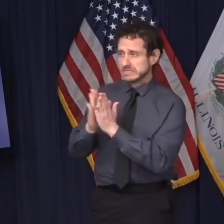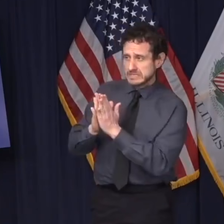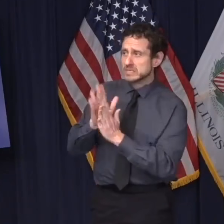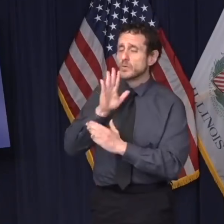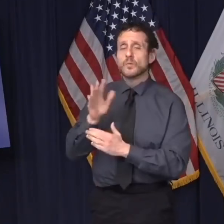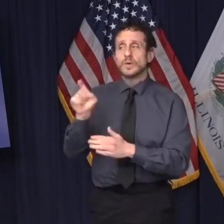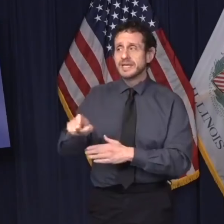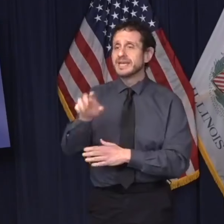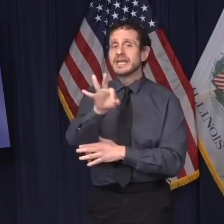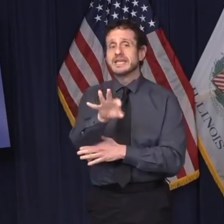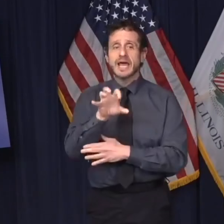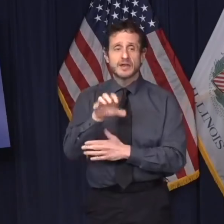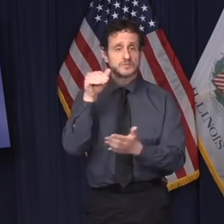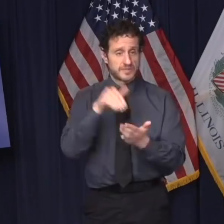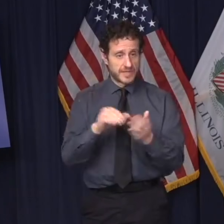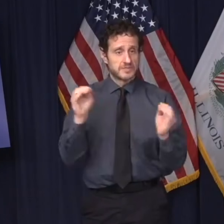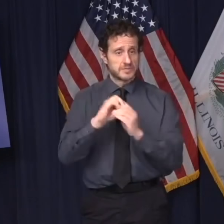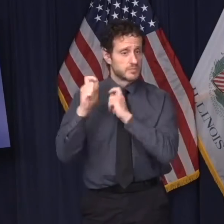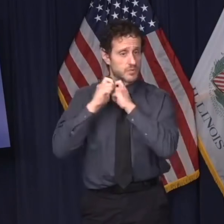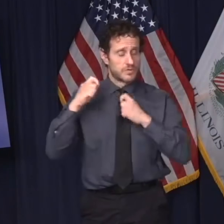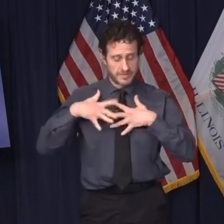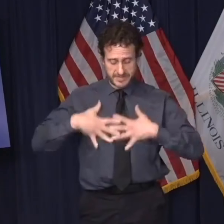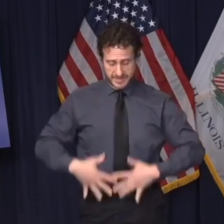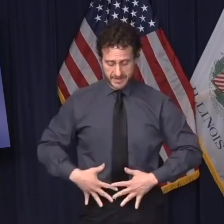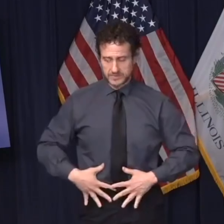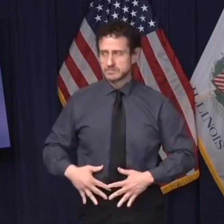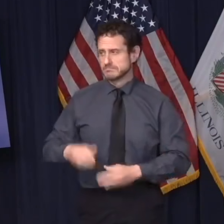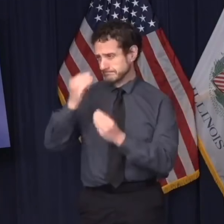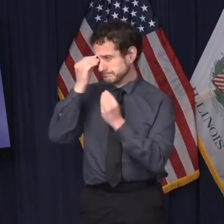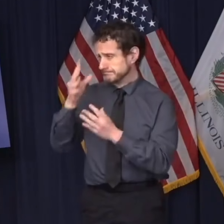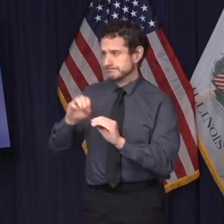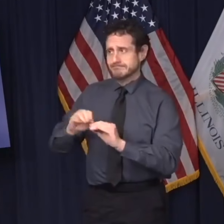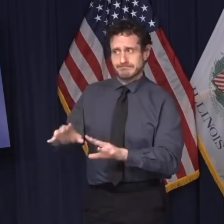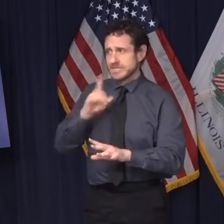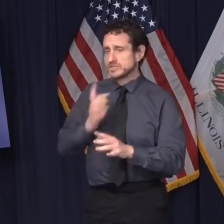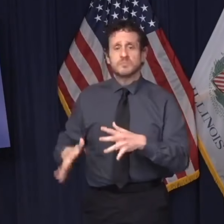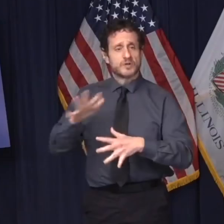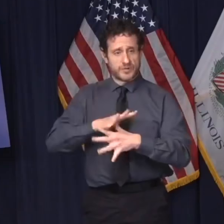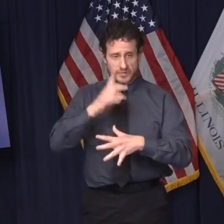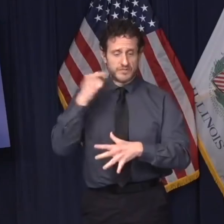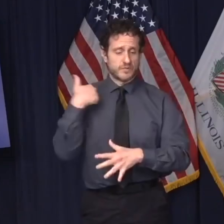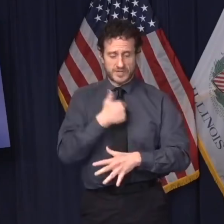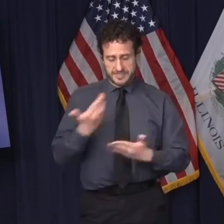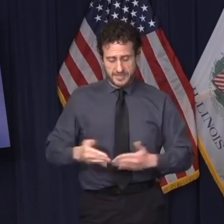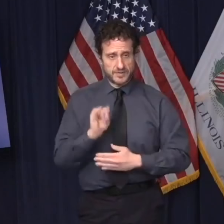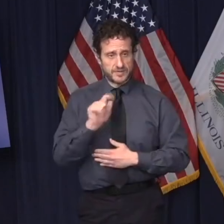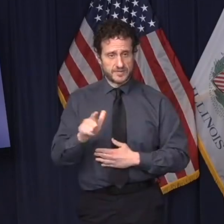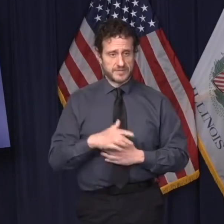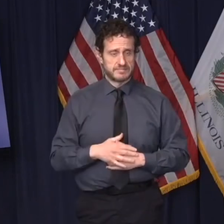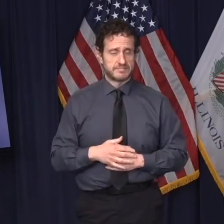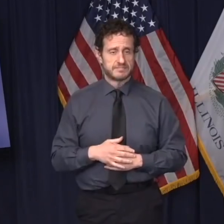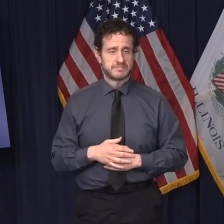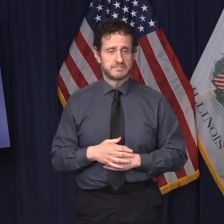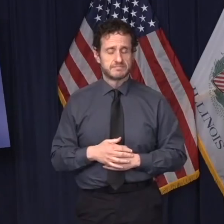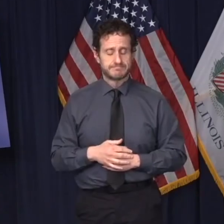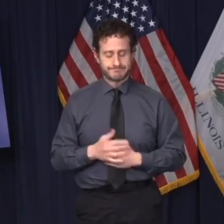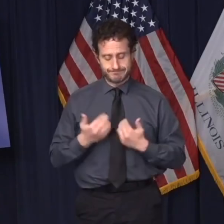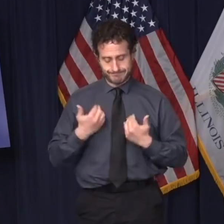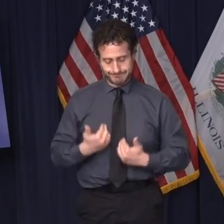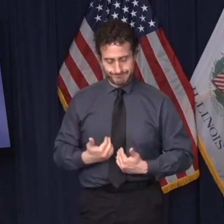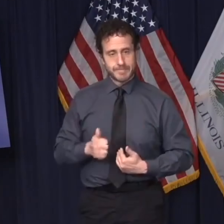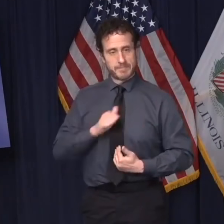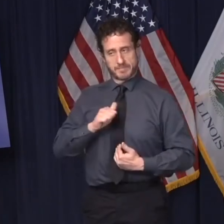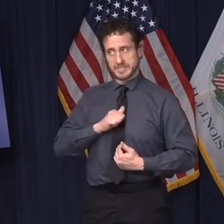for 900,000 gowns, making it clear that this is a priority for us. I have personally spoken with